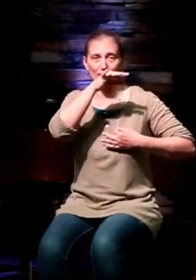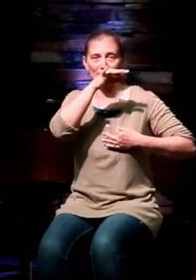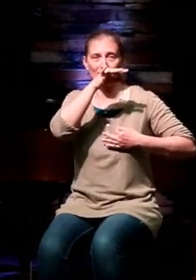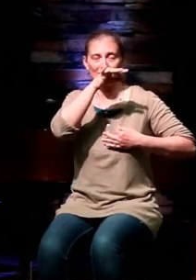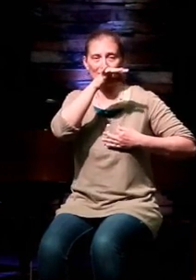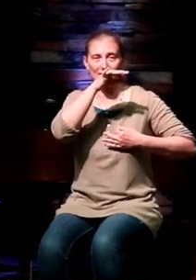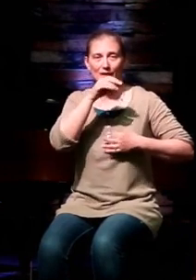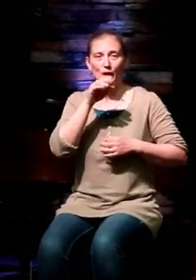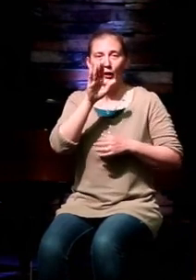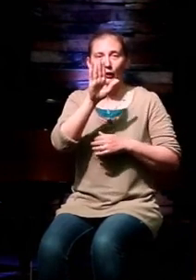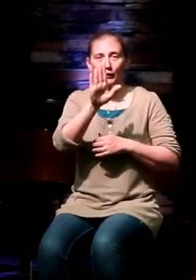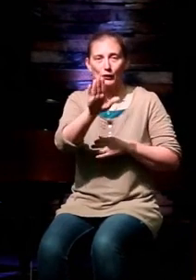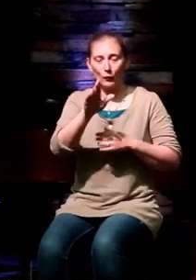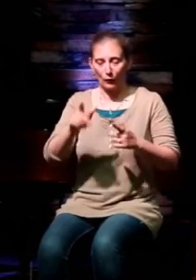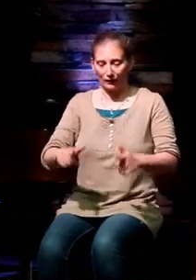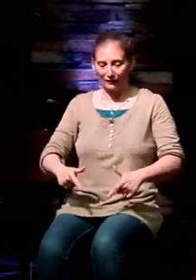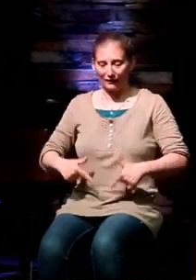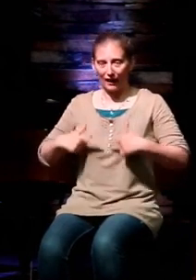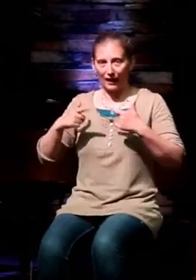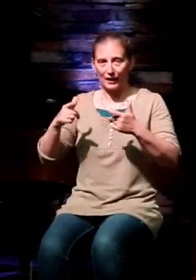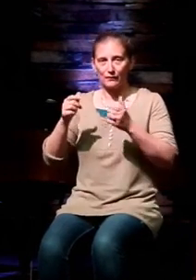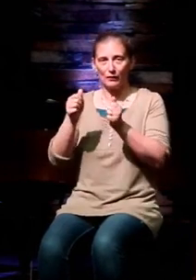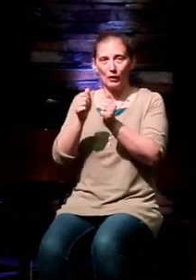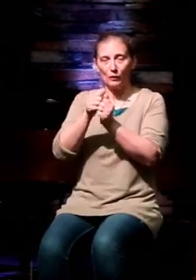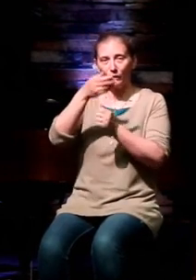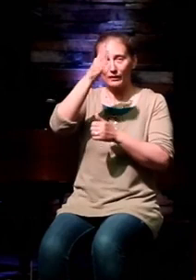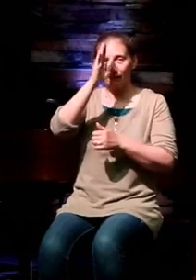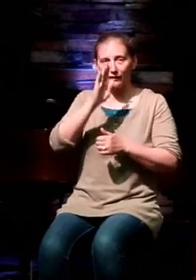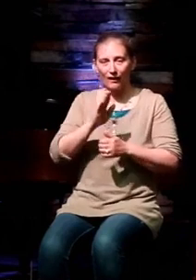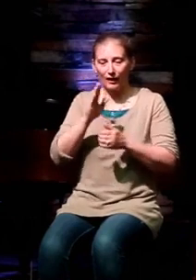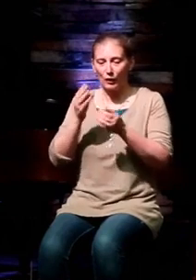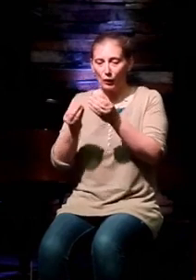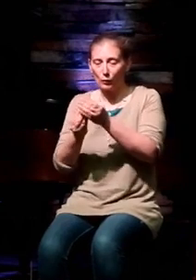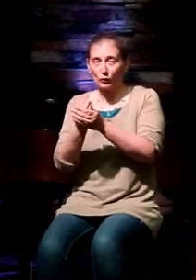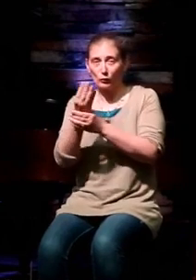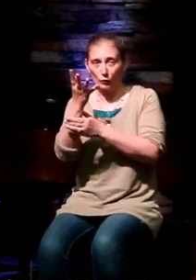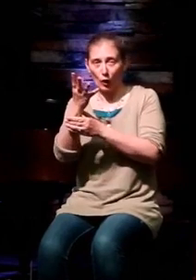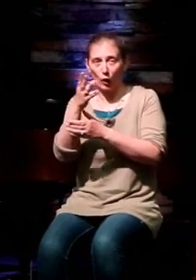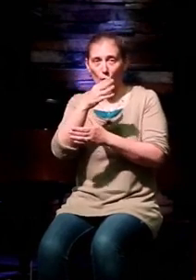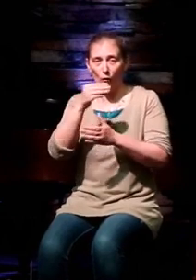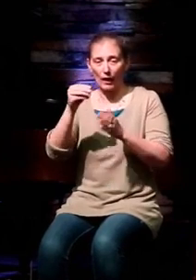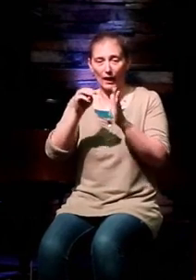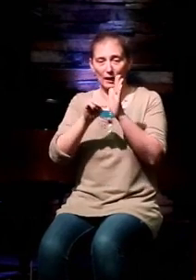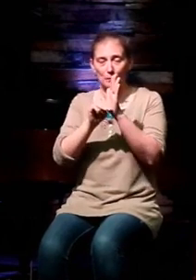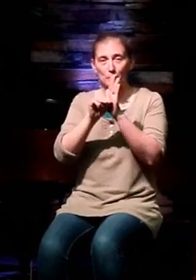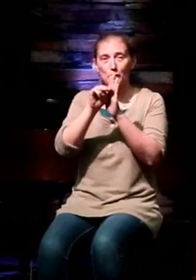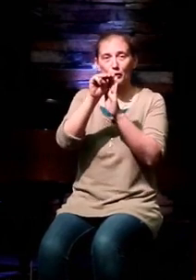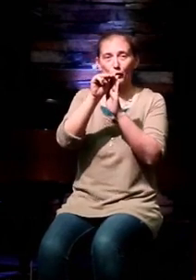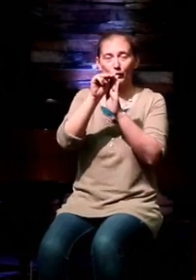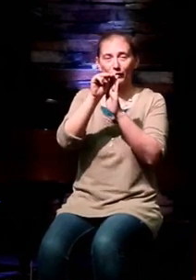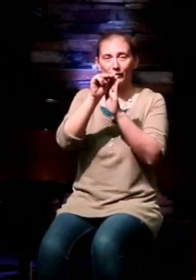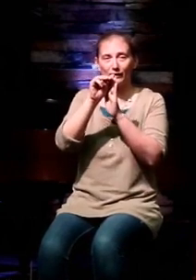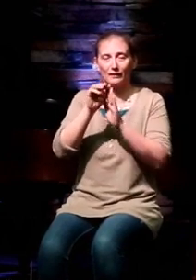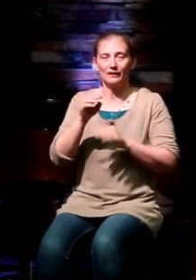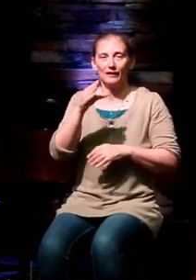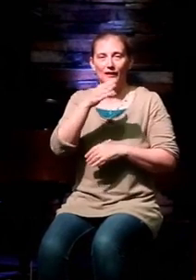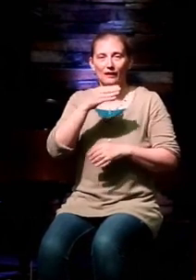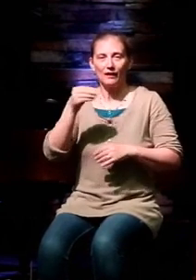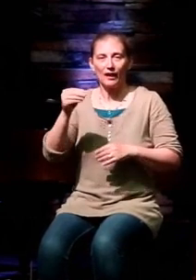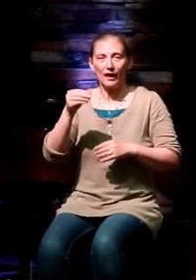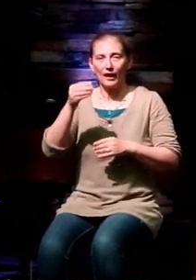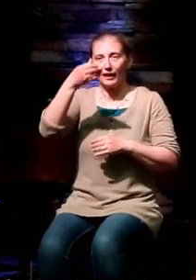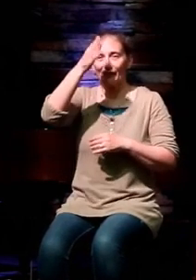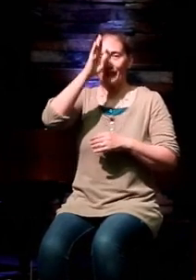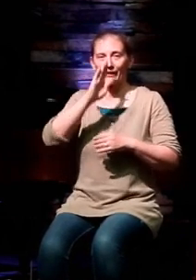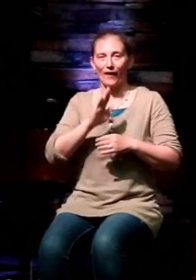intimacy with God, your relationship with Him is going to grow to a level you've never seen before. And that power of the Holy Spirit that's living on the inside of you